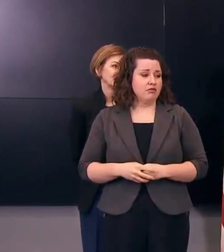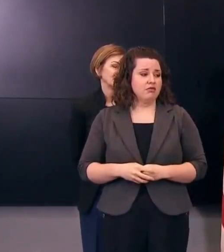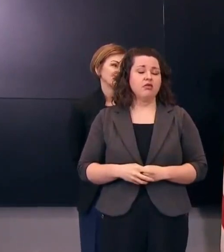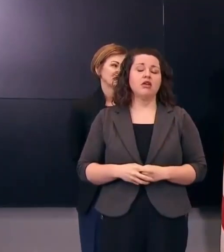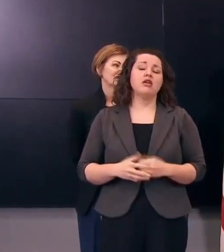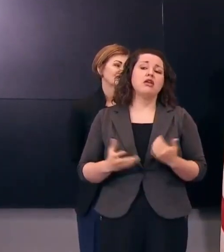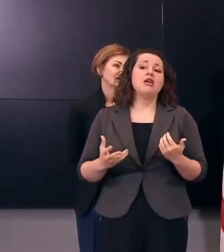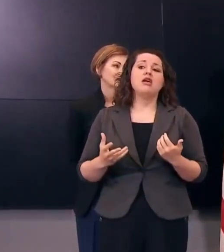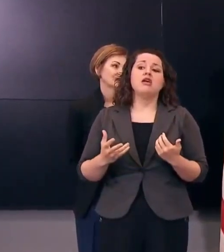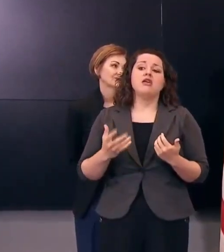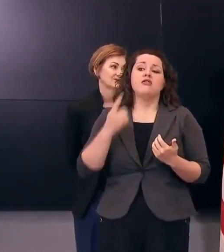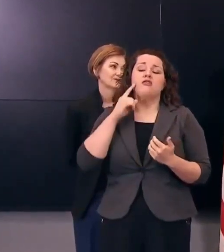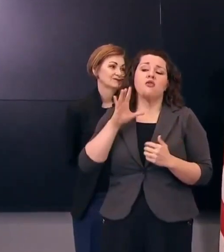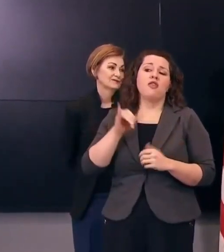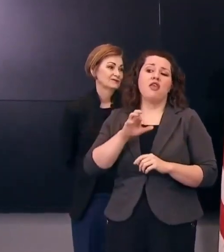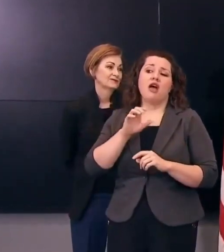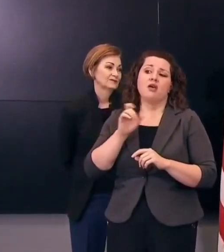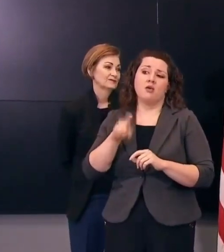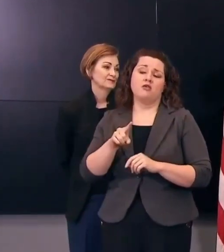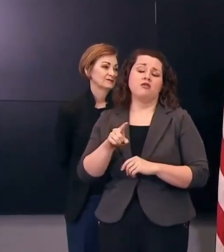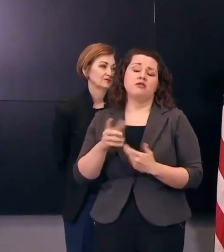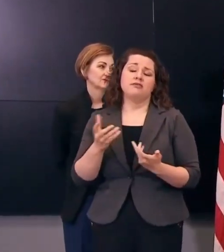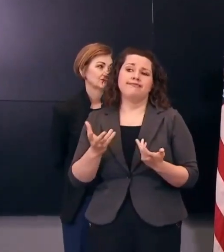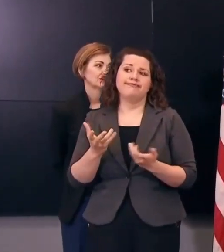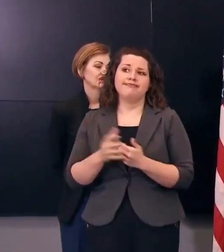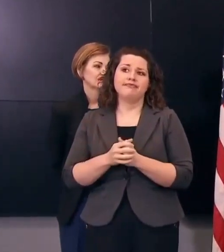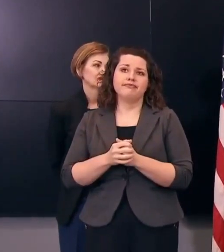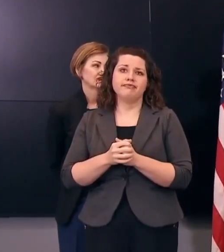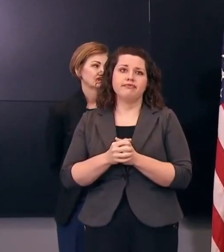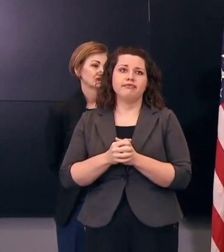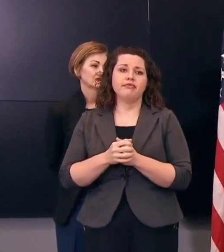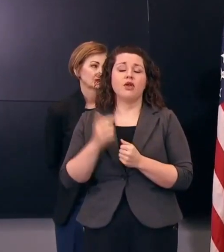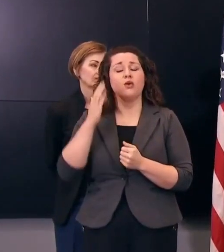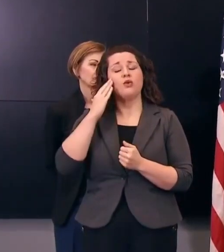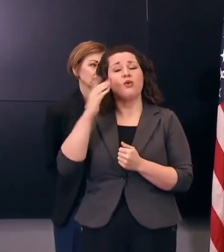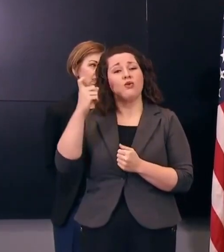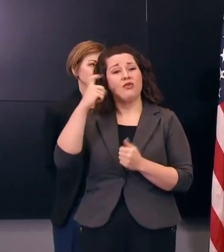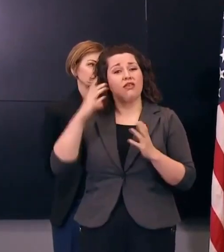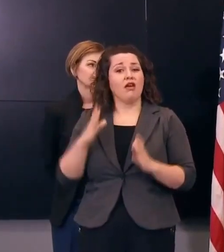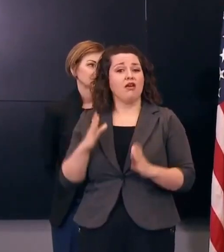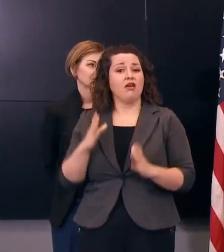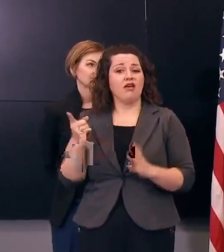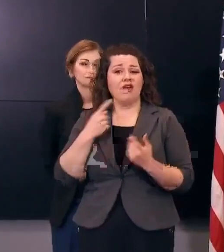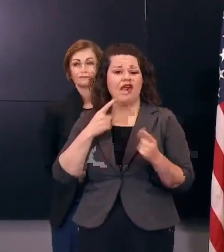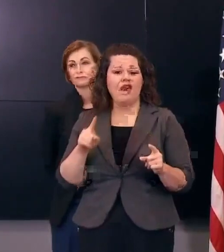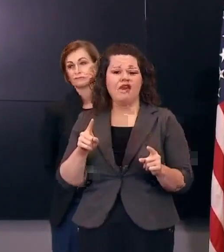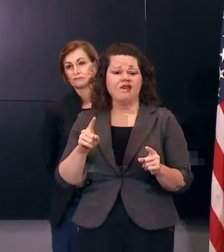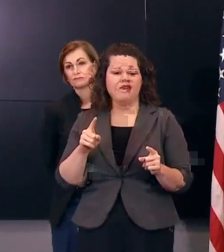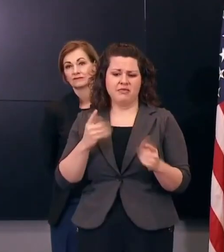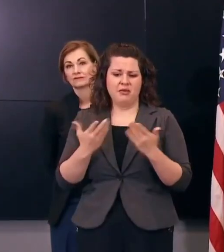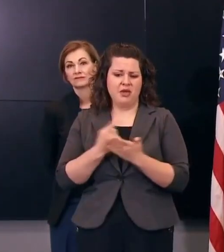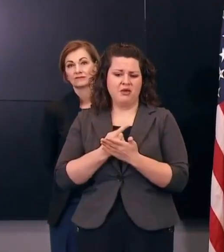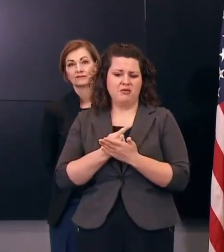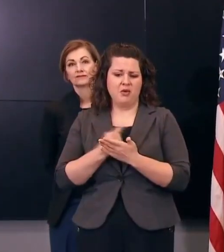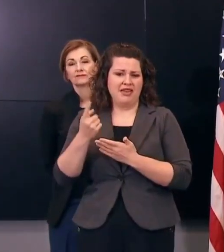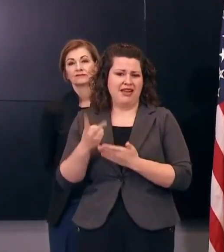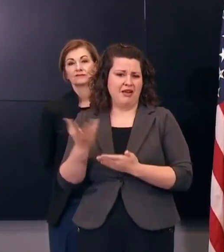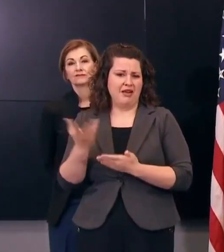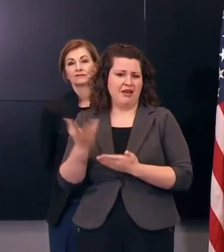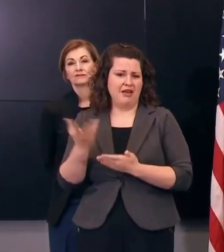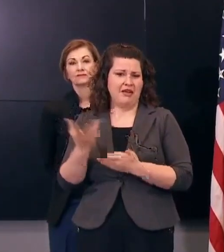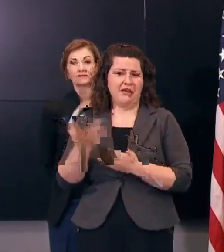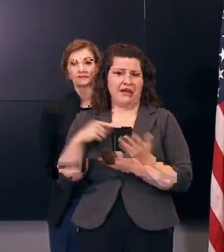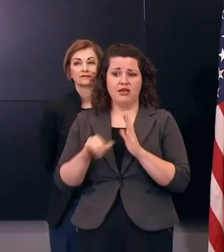would say in response to that question is, the governor announced, I think it's been a week and a half ago now, that